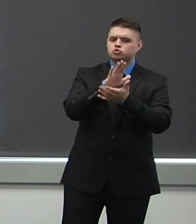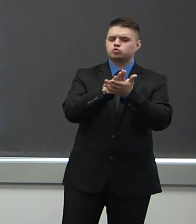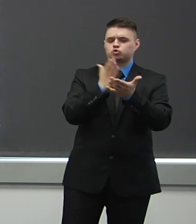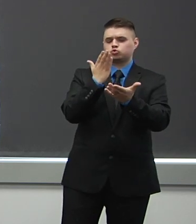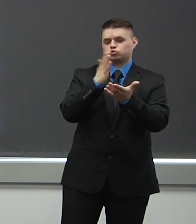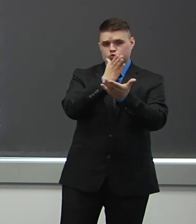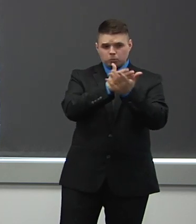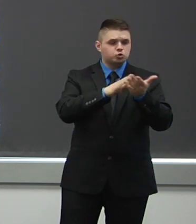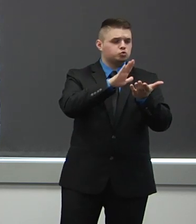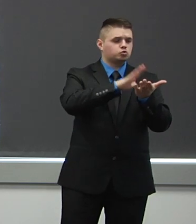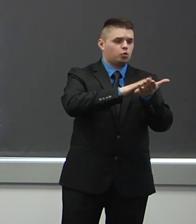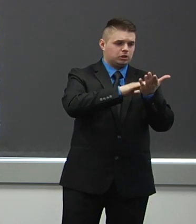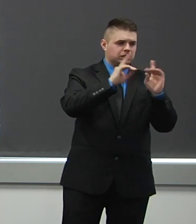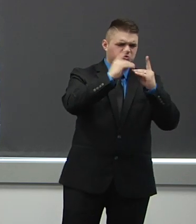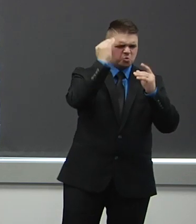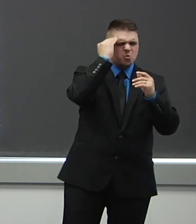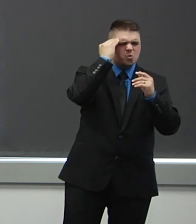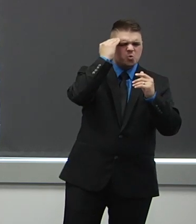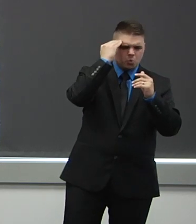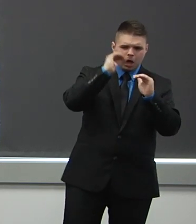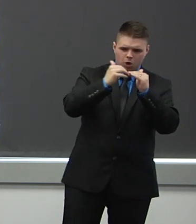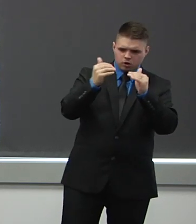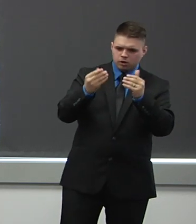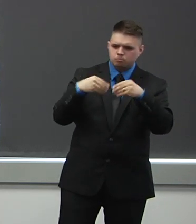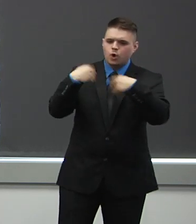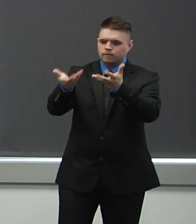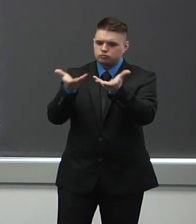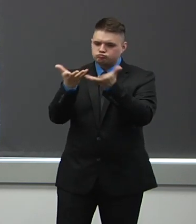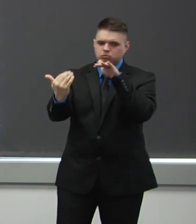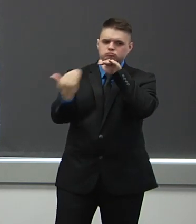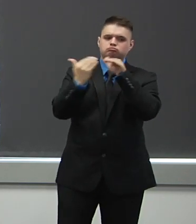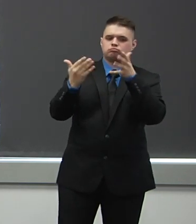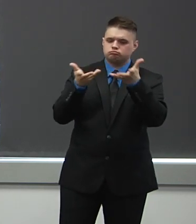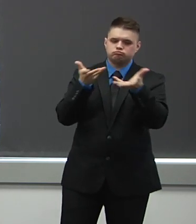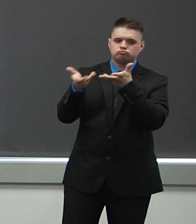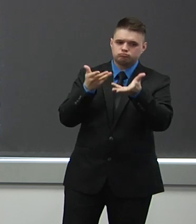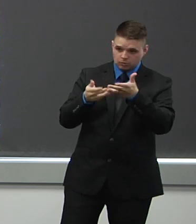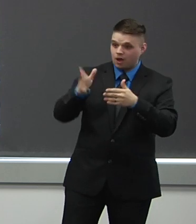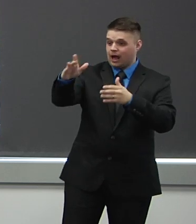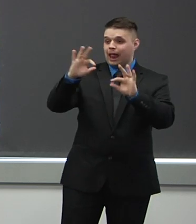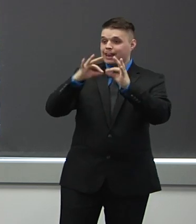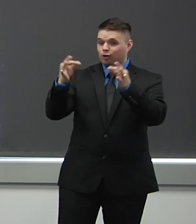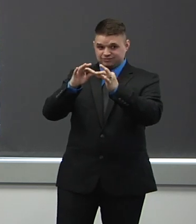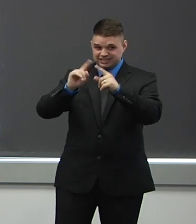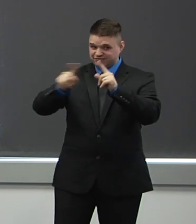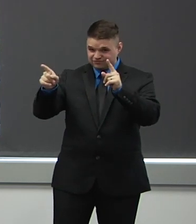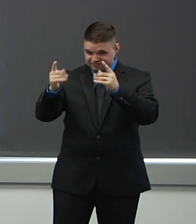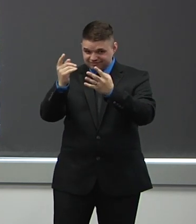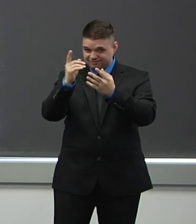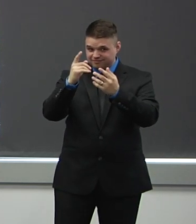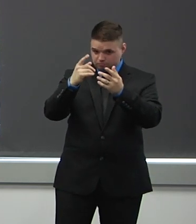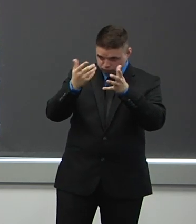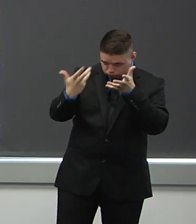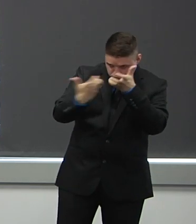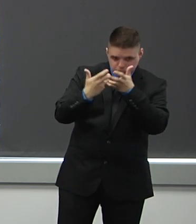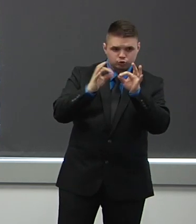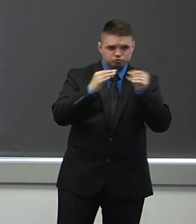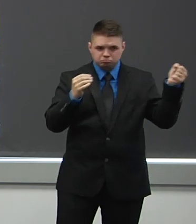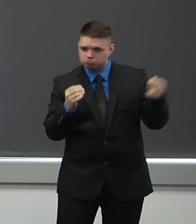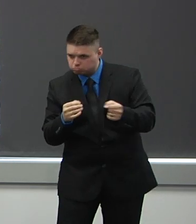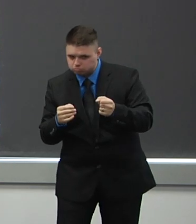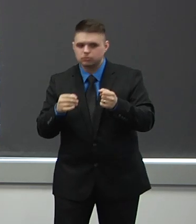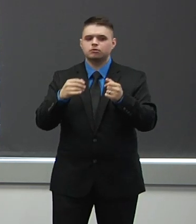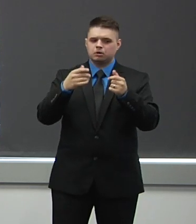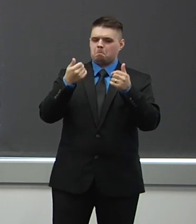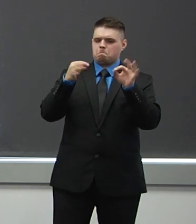The guidance that we put out says that, and we will work to support those school districts in getting that done. We know that